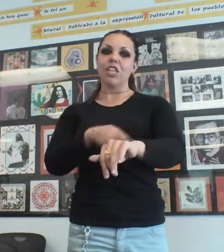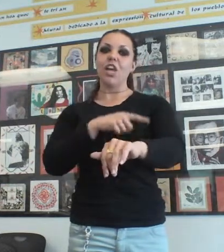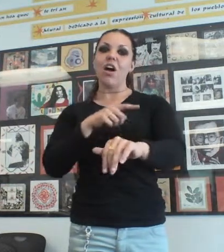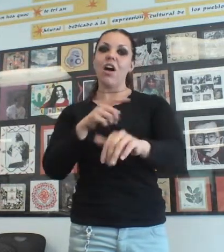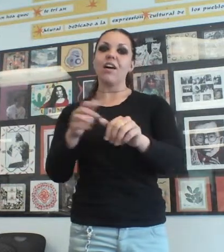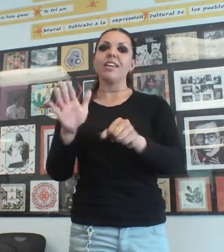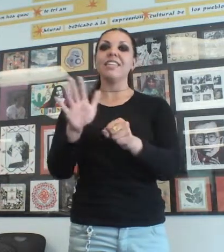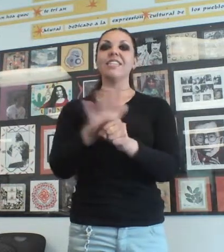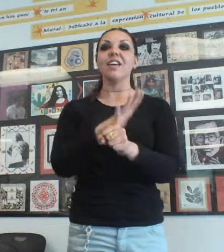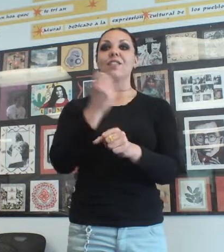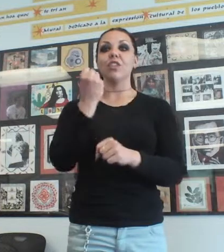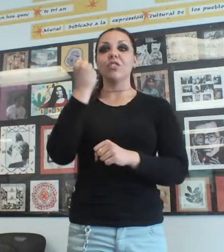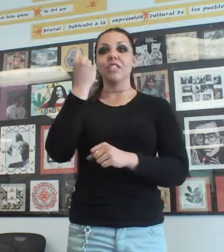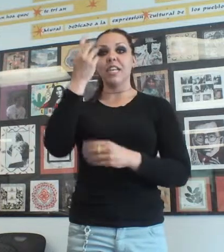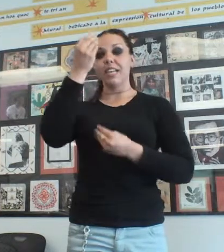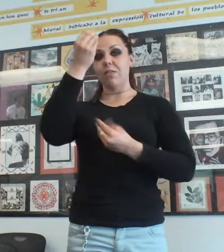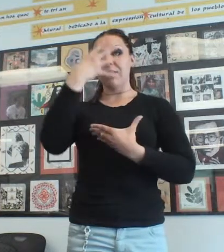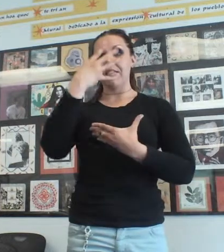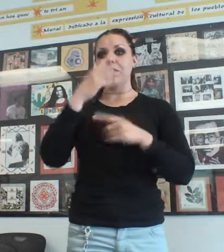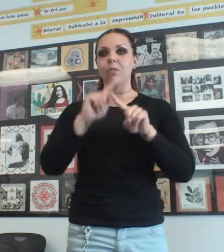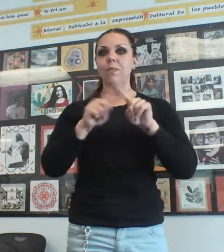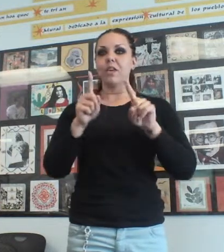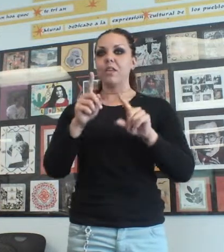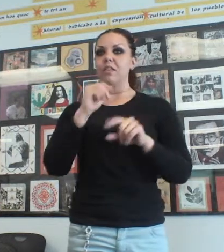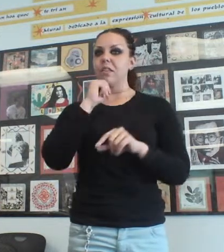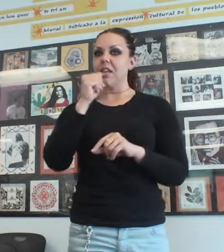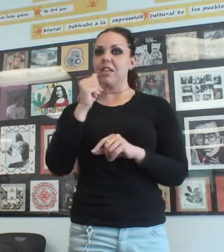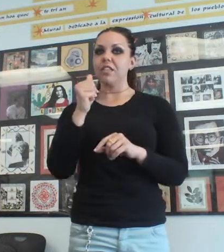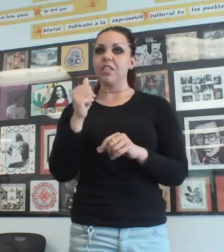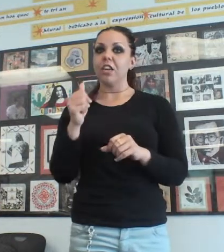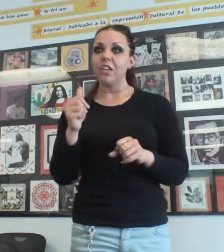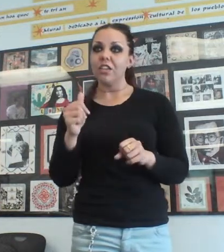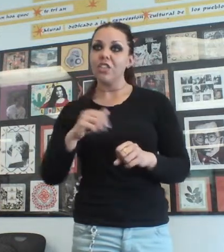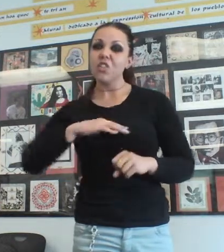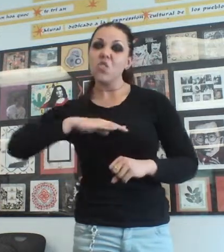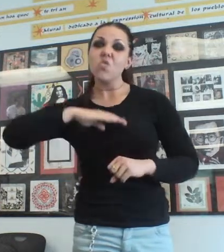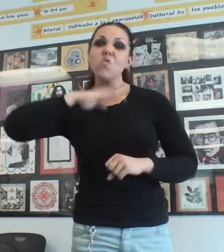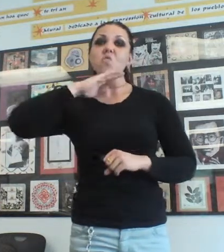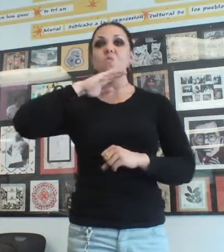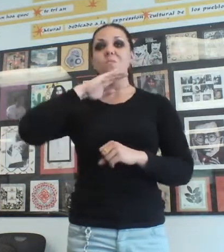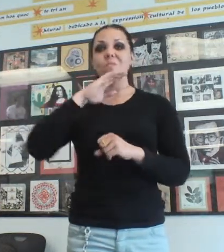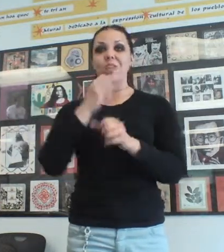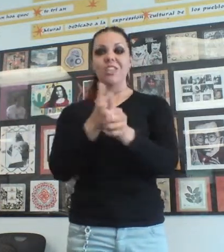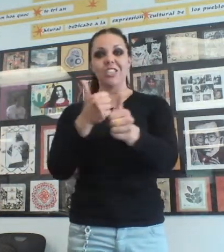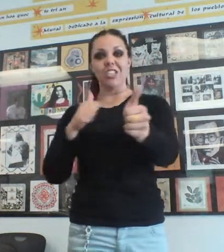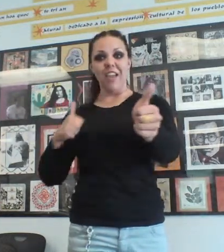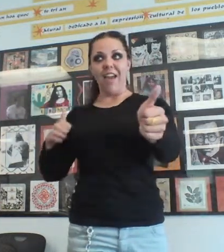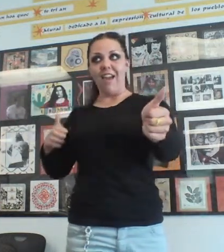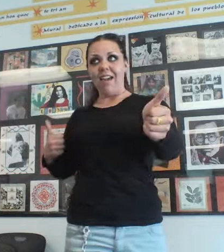but not too much lag that you will drop and lose